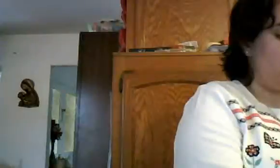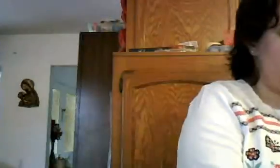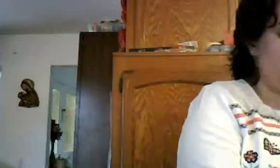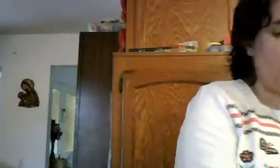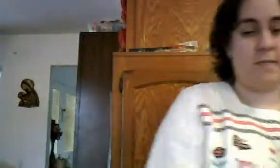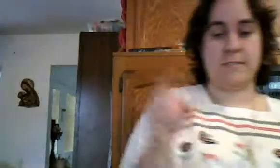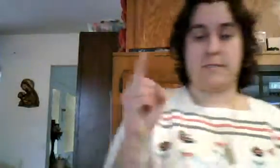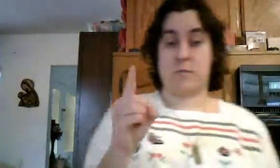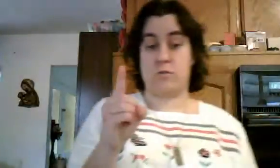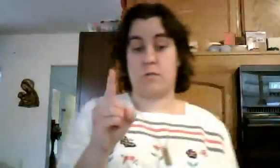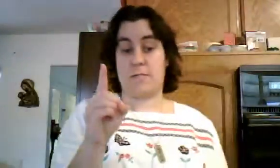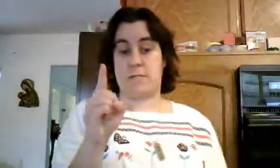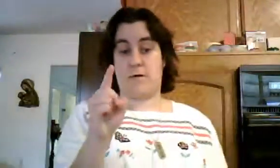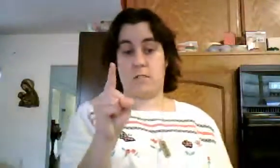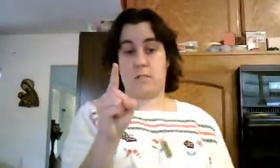And this is also a classifier too.